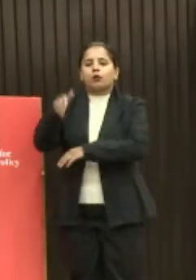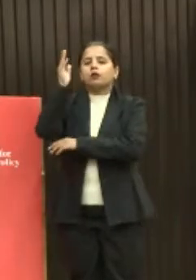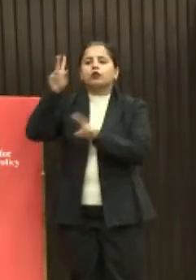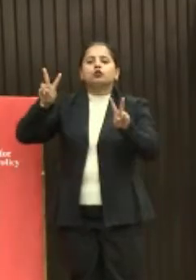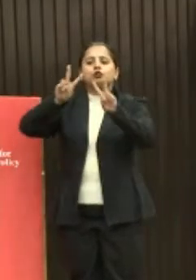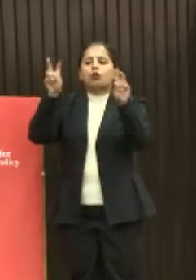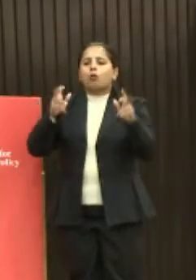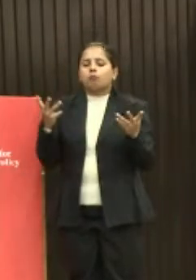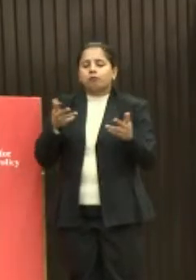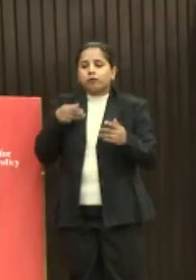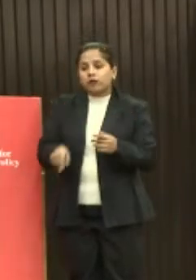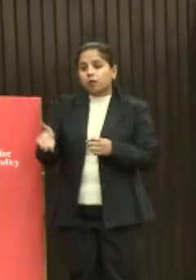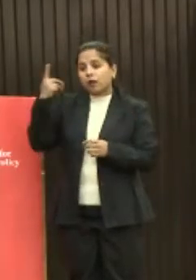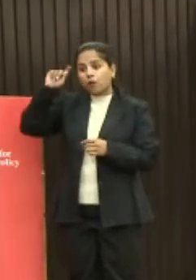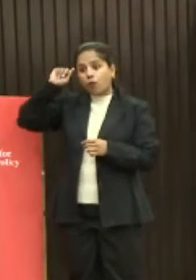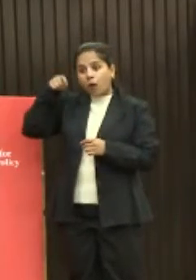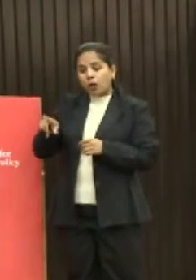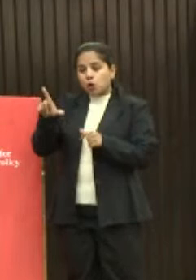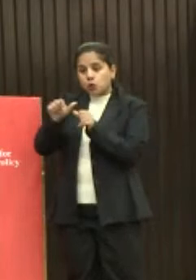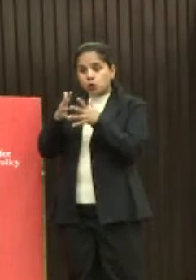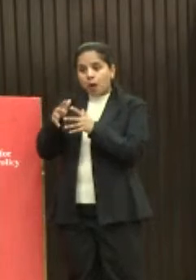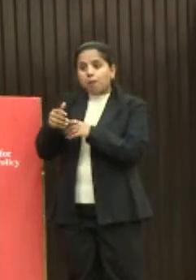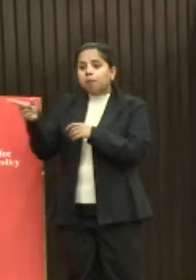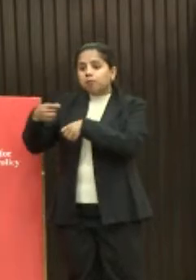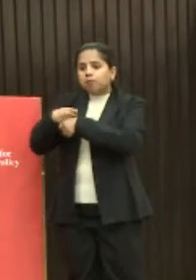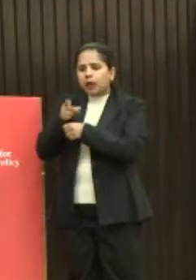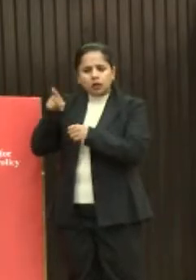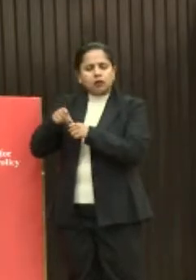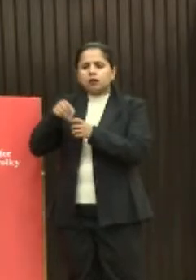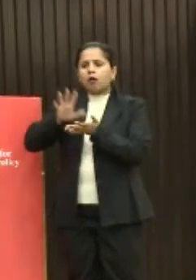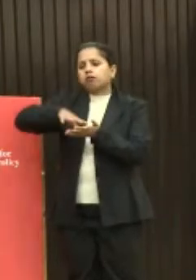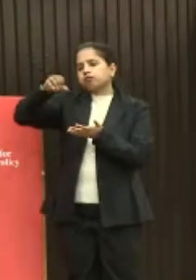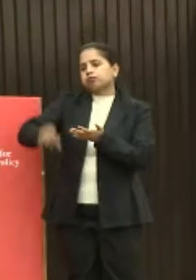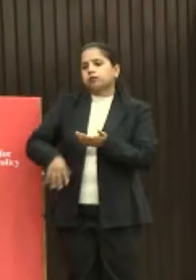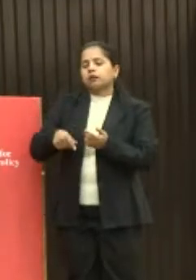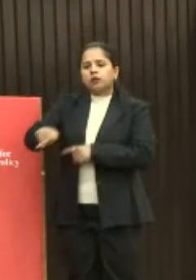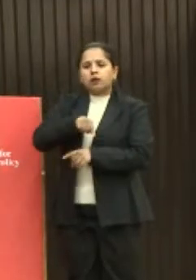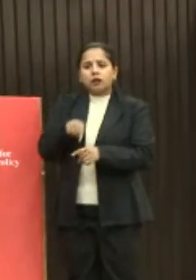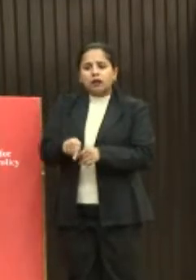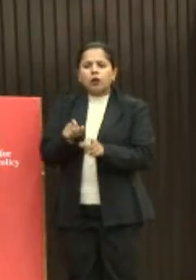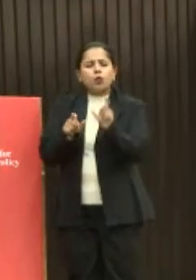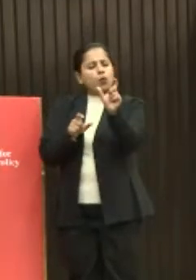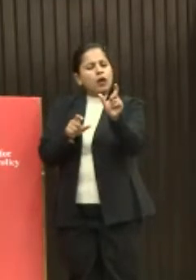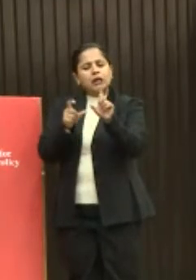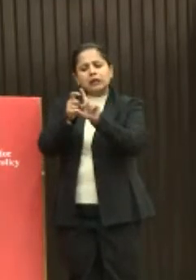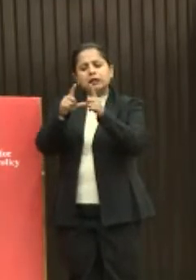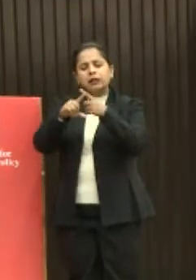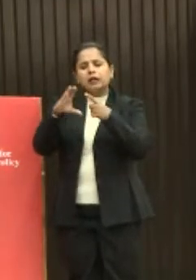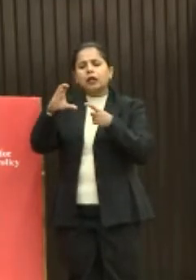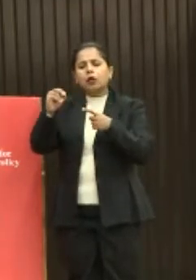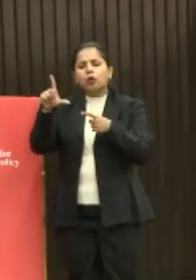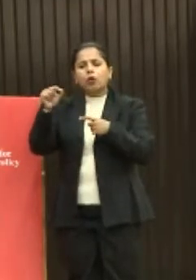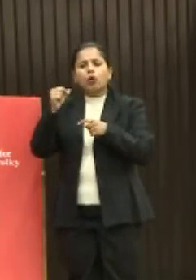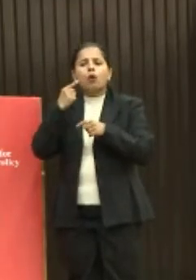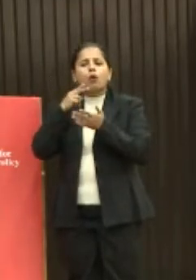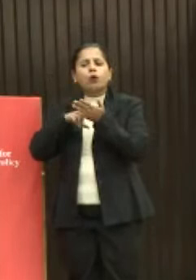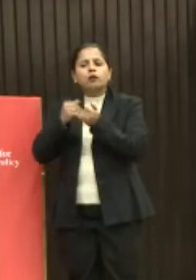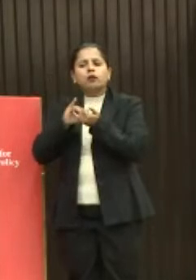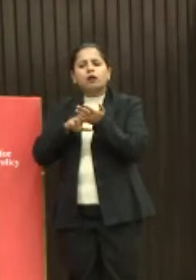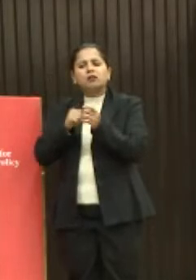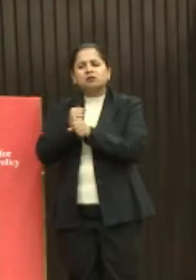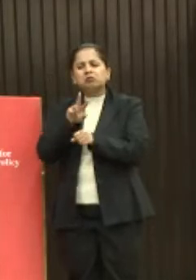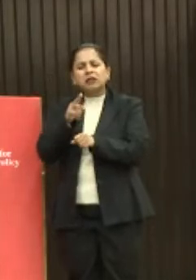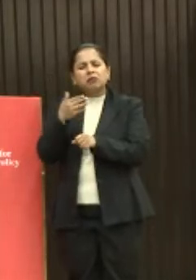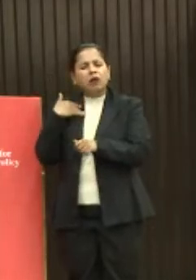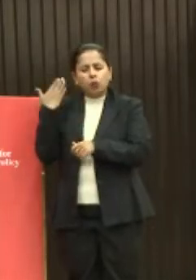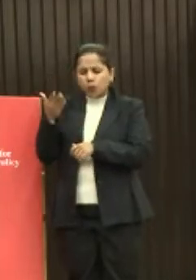of decolonizing our laws. Decolonization is something, is a word that we've heard a lot over the course of the last couple